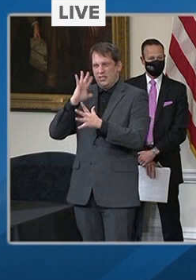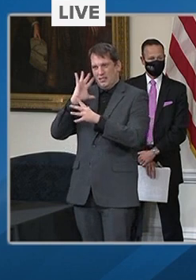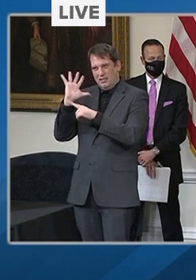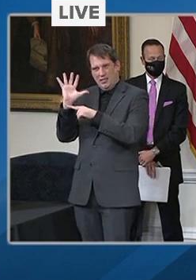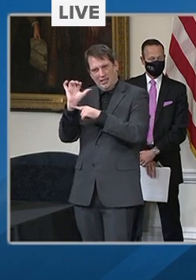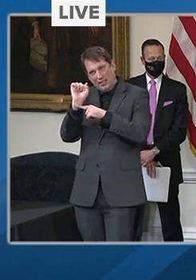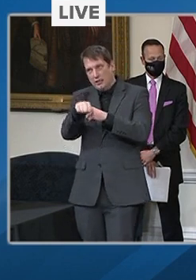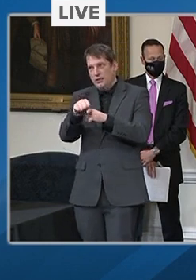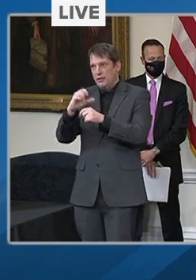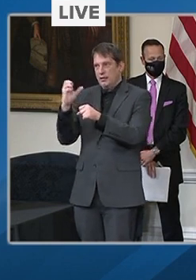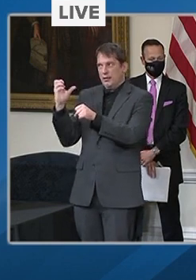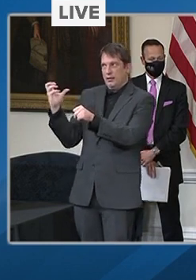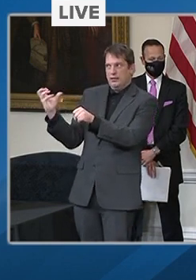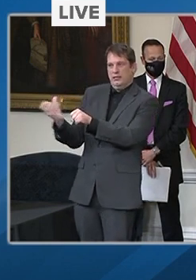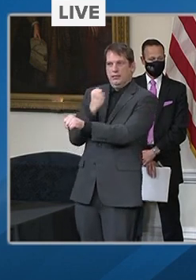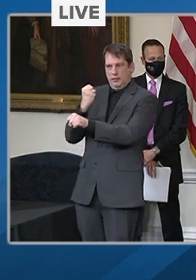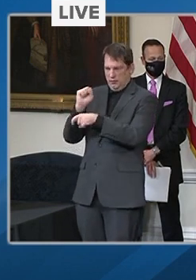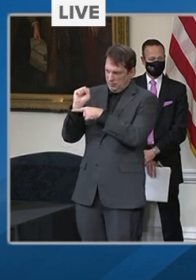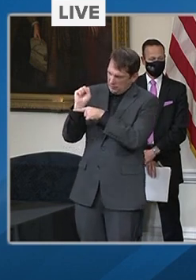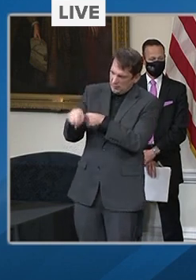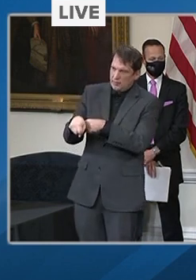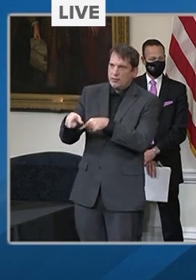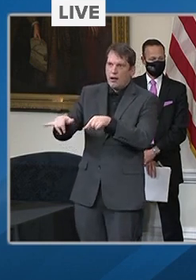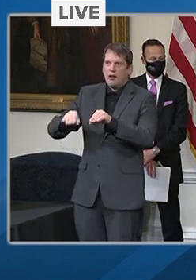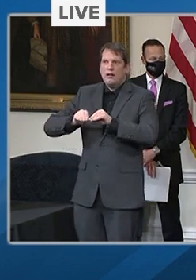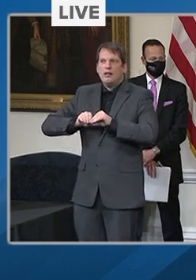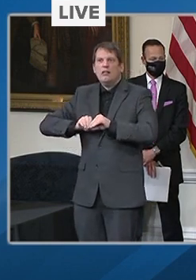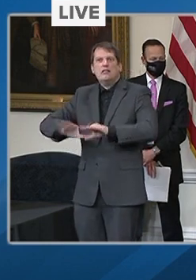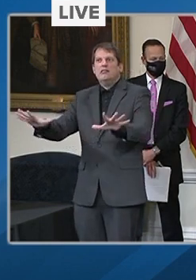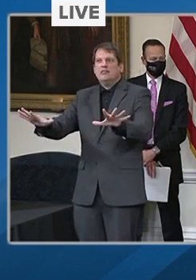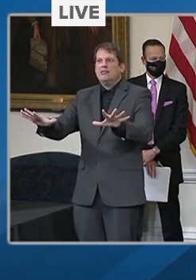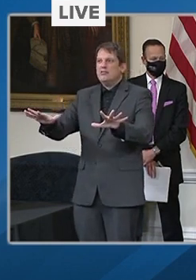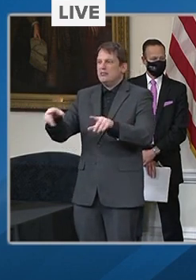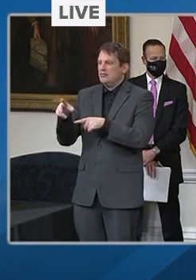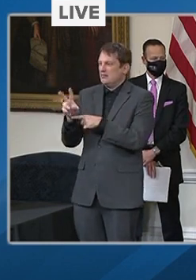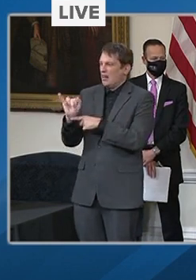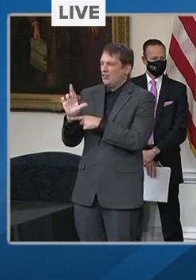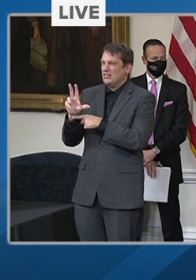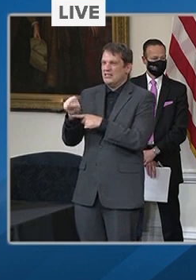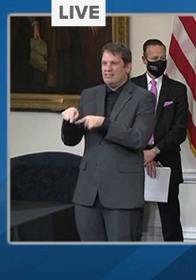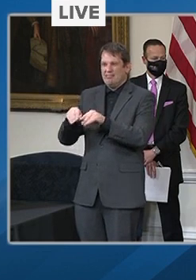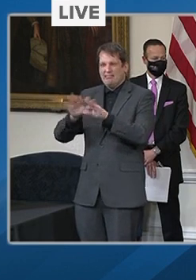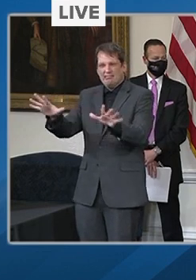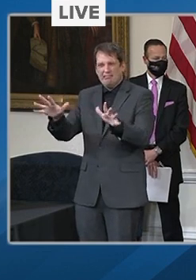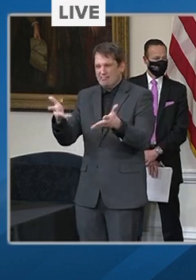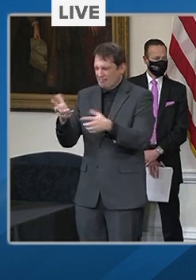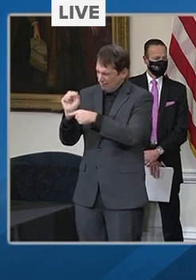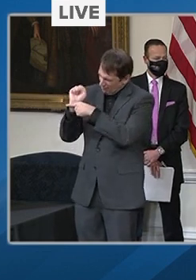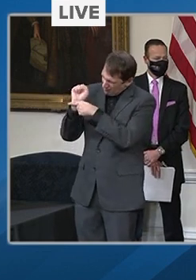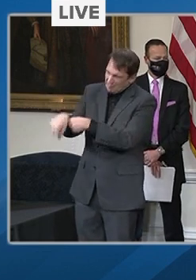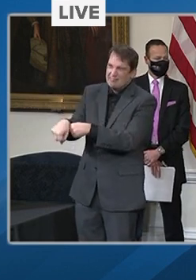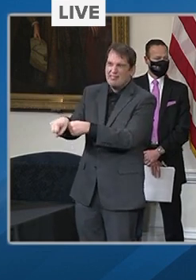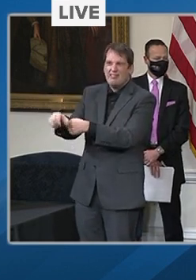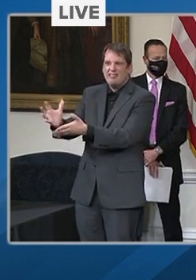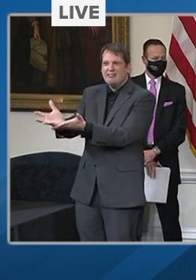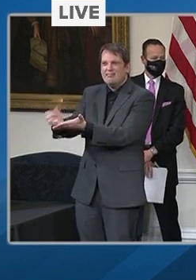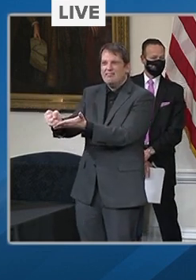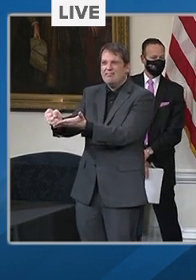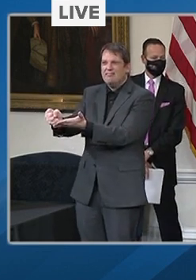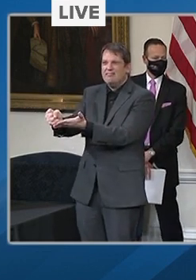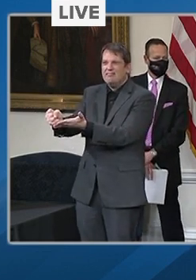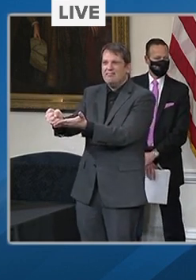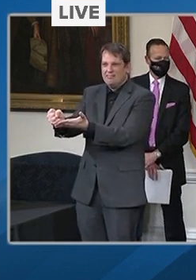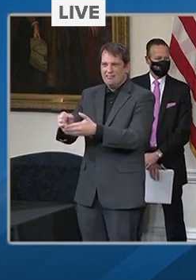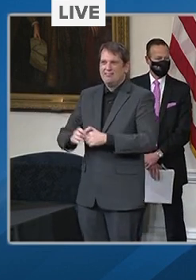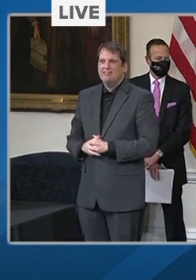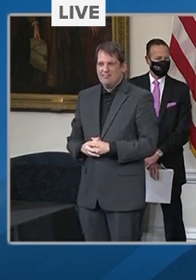virus truly is on the horizon. With your help and with your continued vigilance